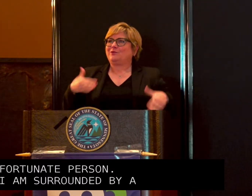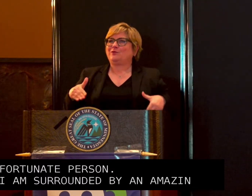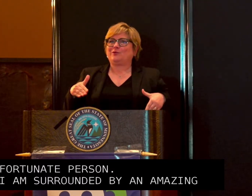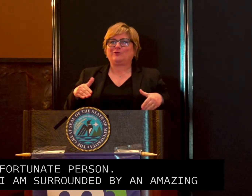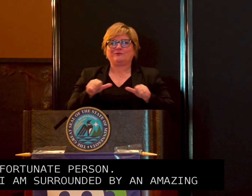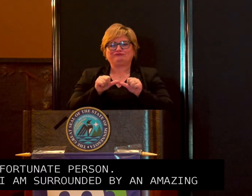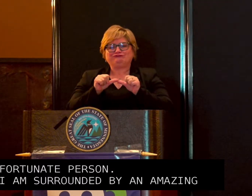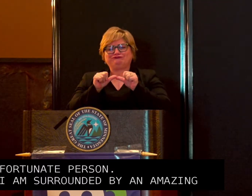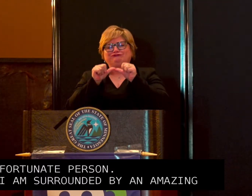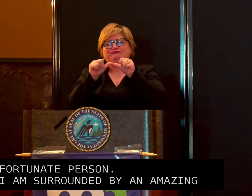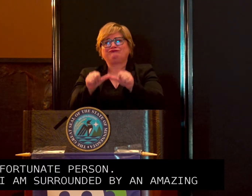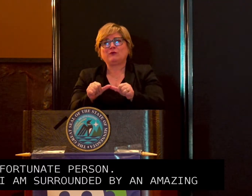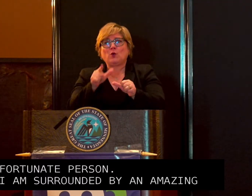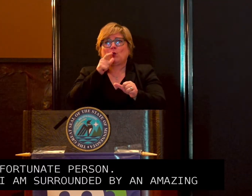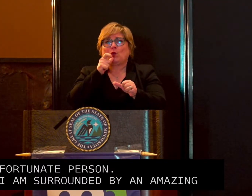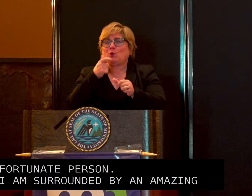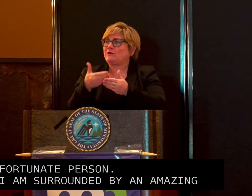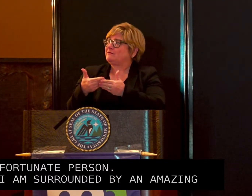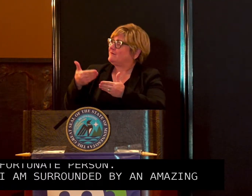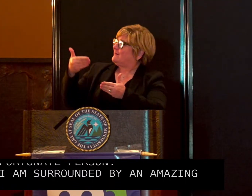and